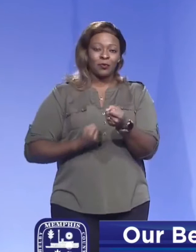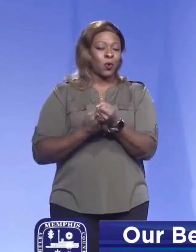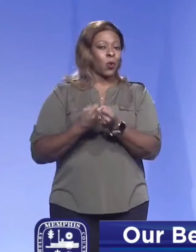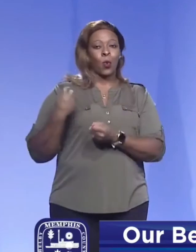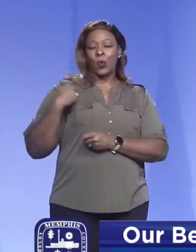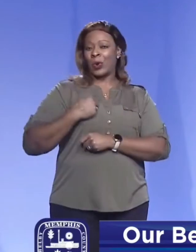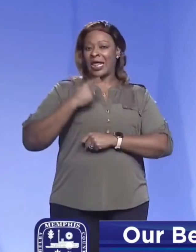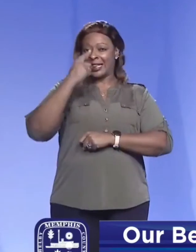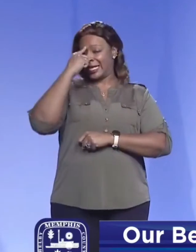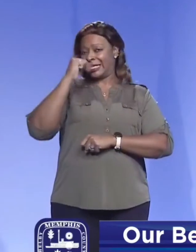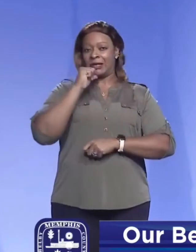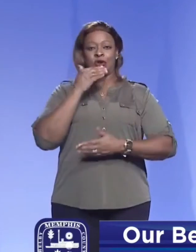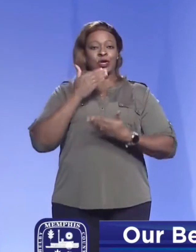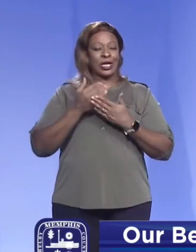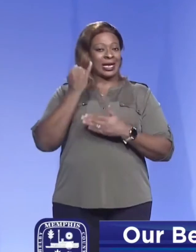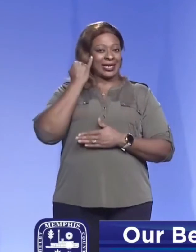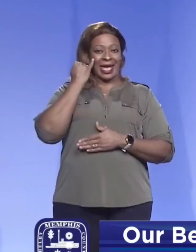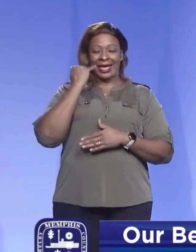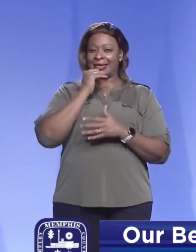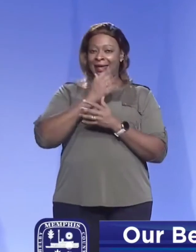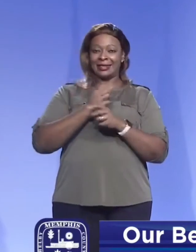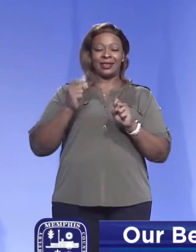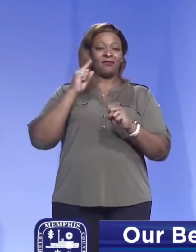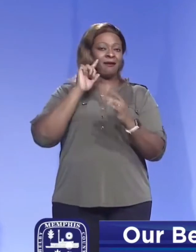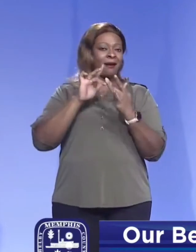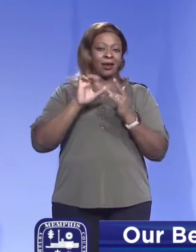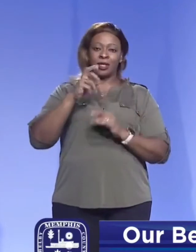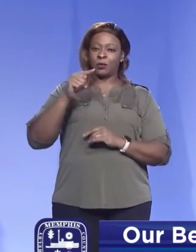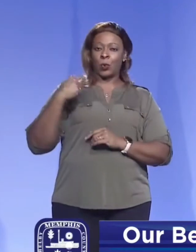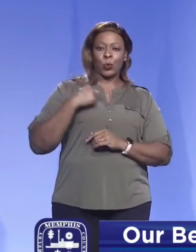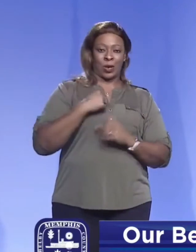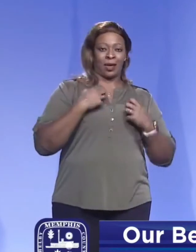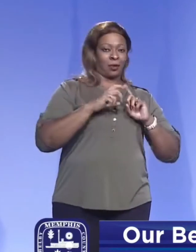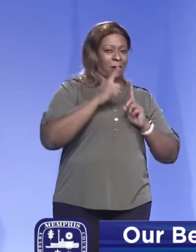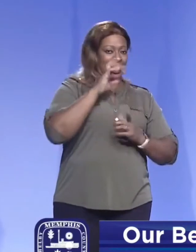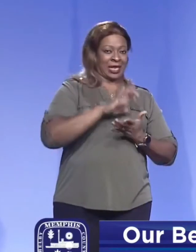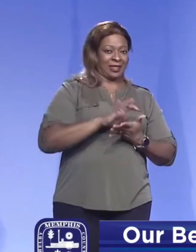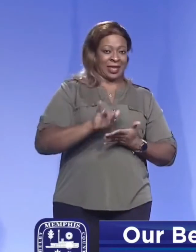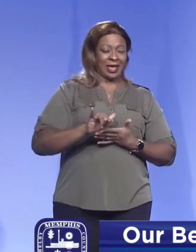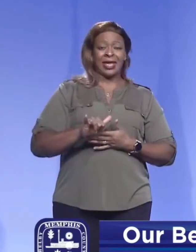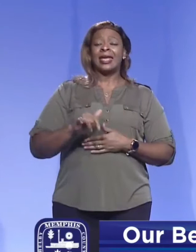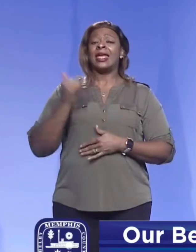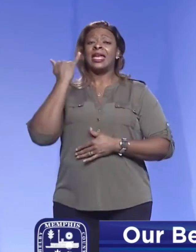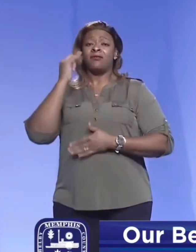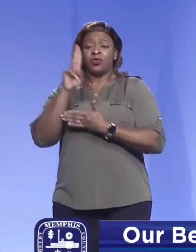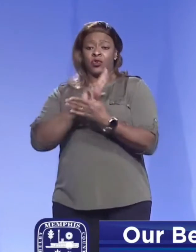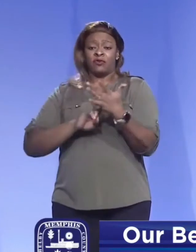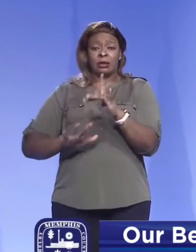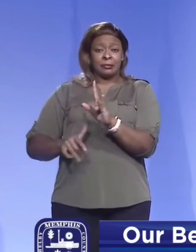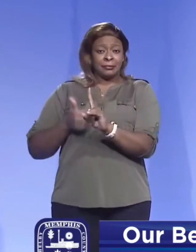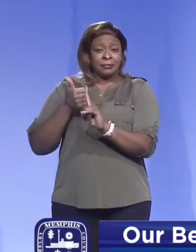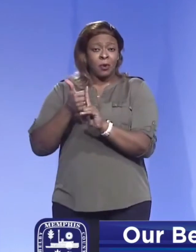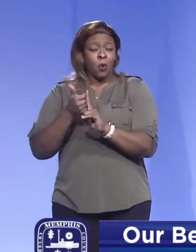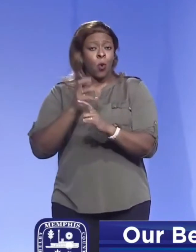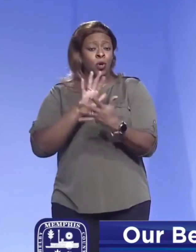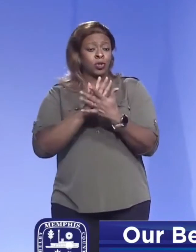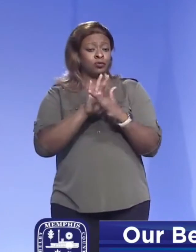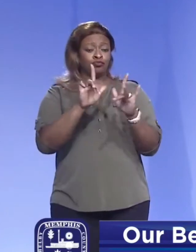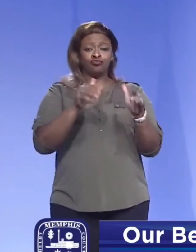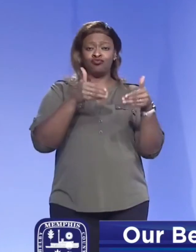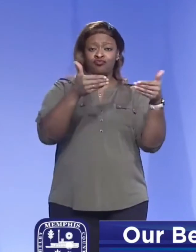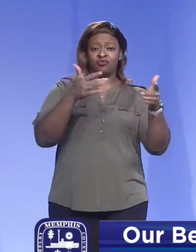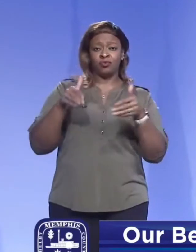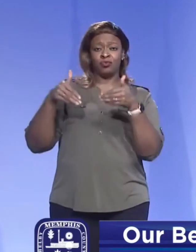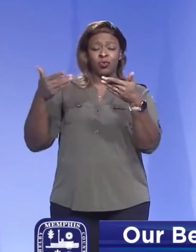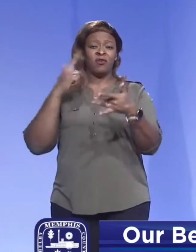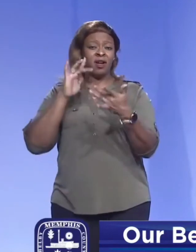not think that it's safe at the current time for contact sports. However, if a university or a school opts to move forward with